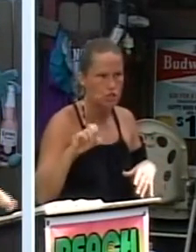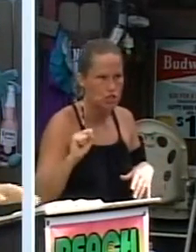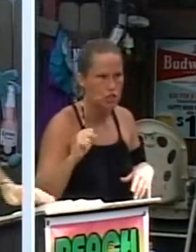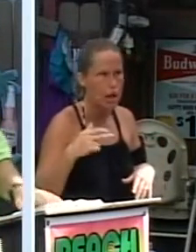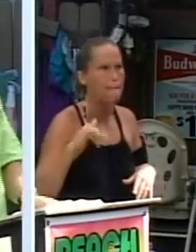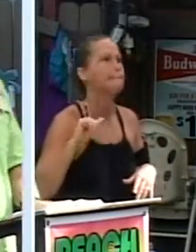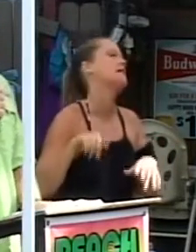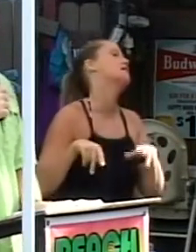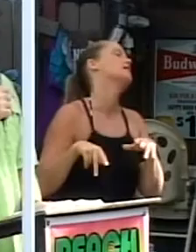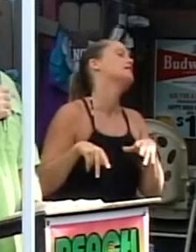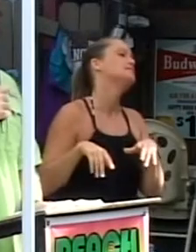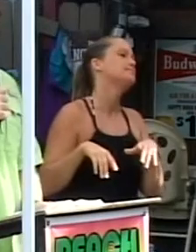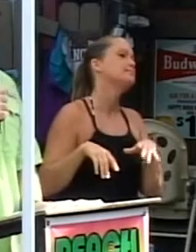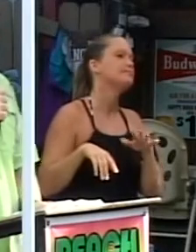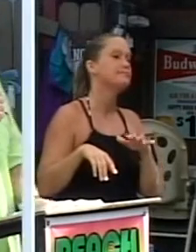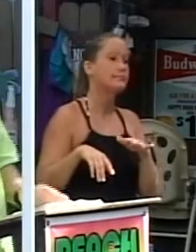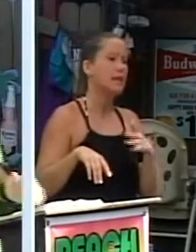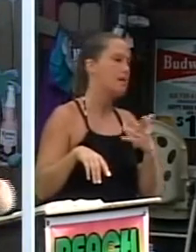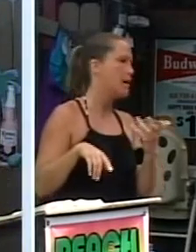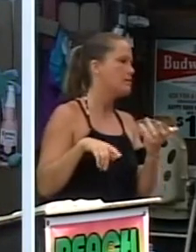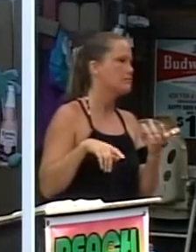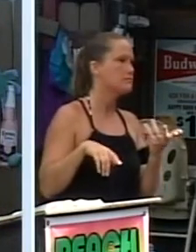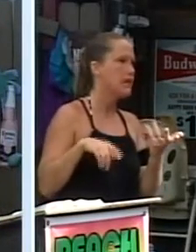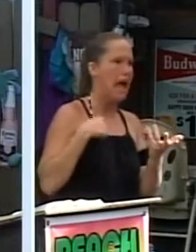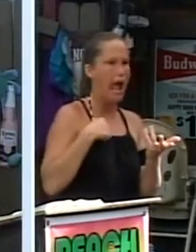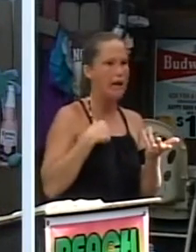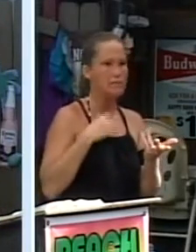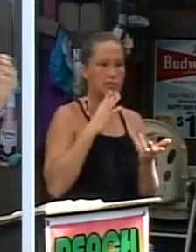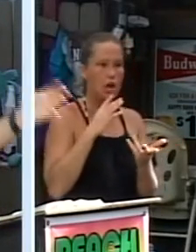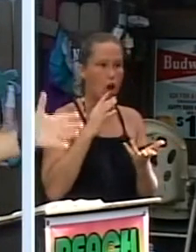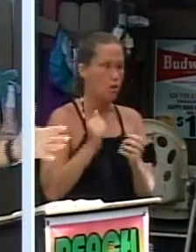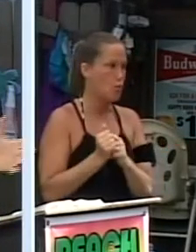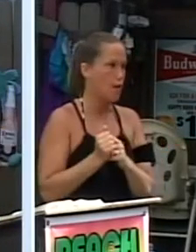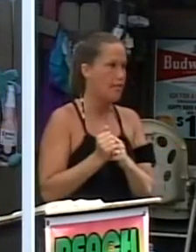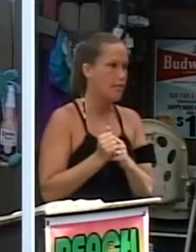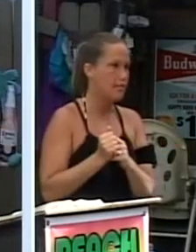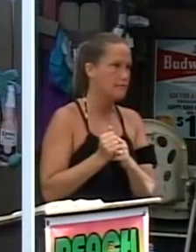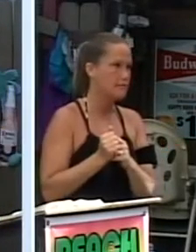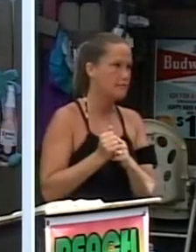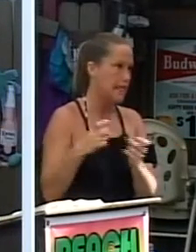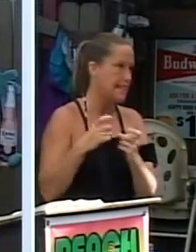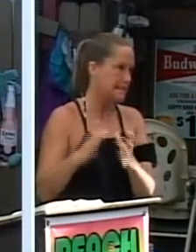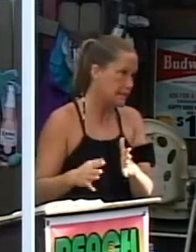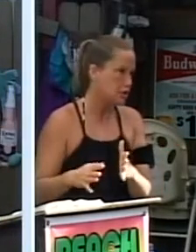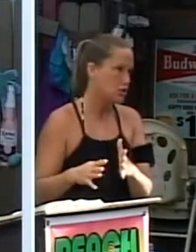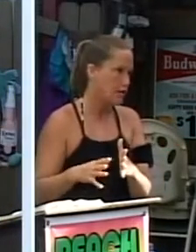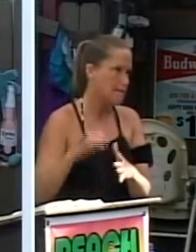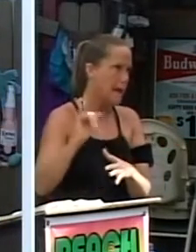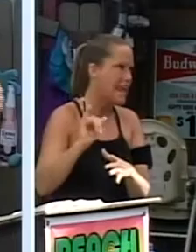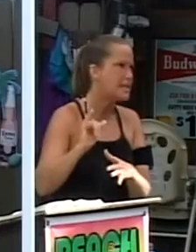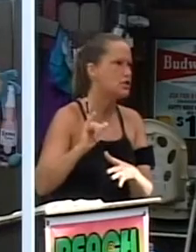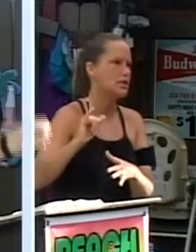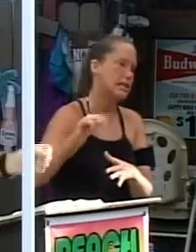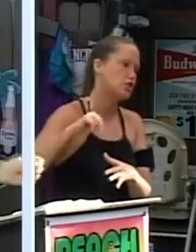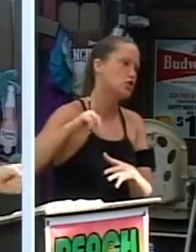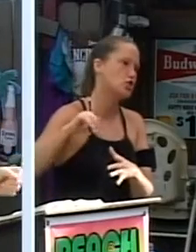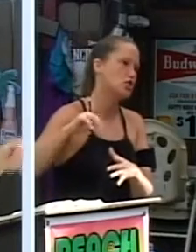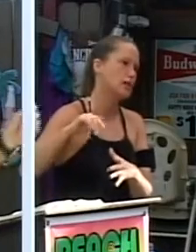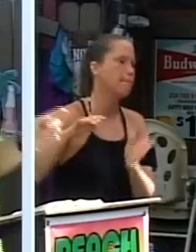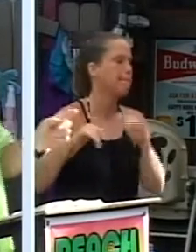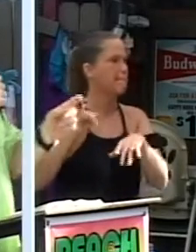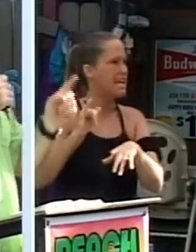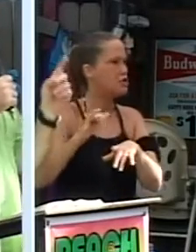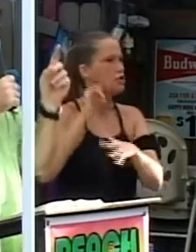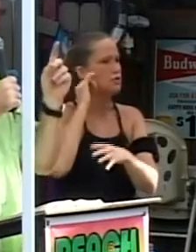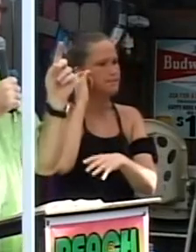rehab that I'm doing my internship at, and he's considering doing a faith-based track. And I said, if you do, I want in.